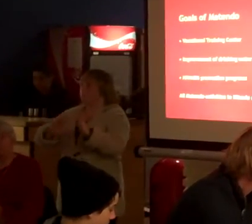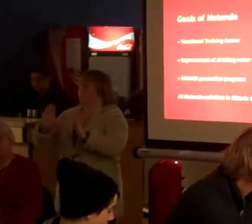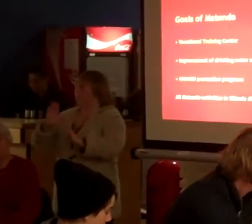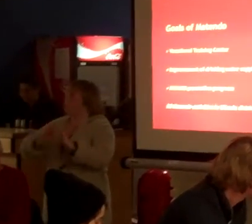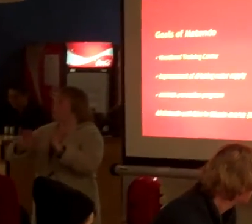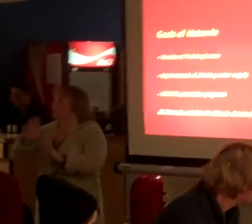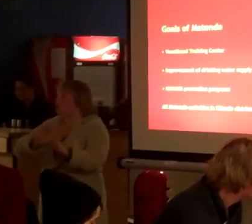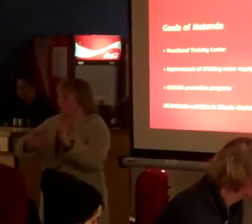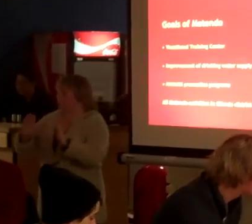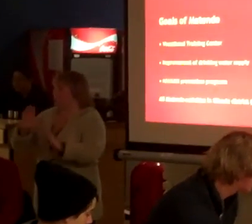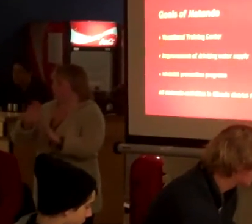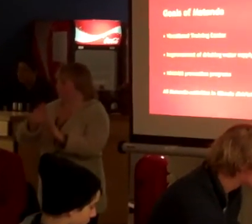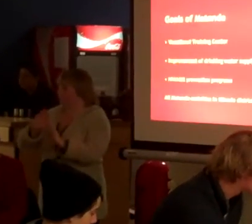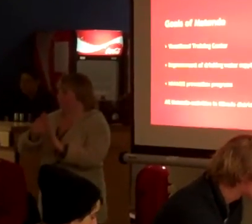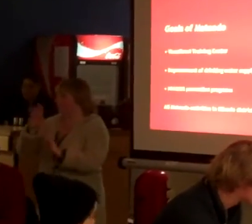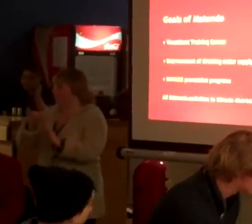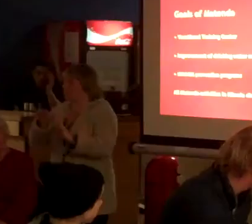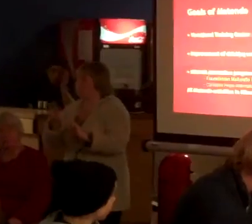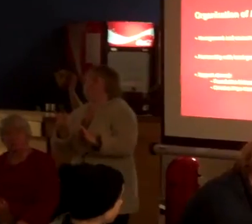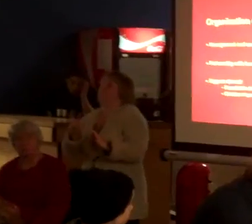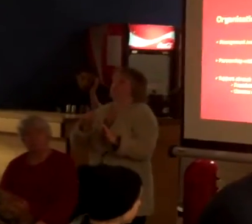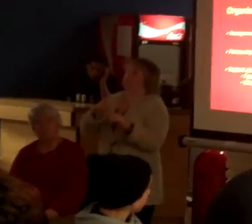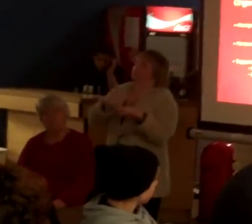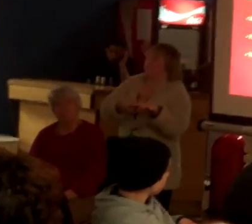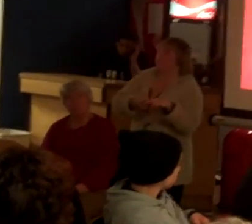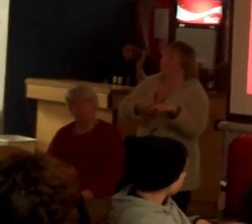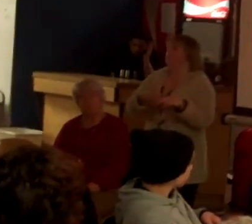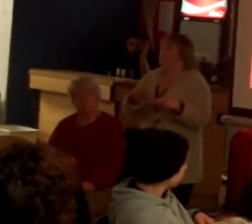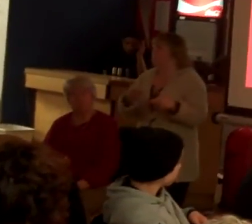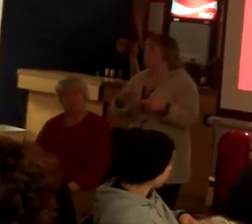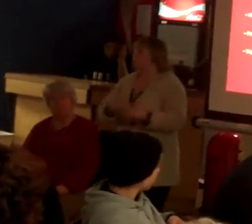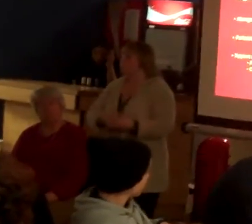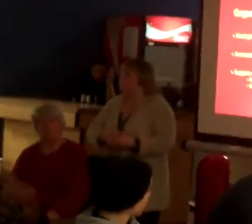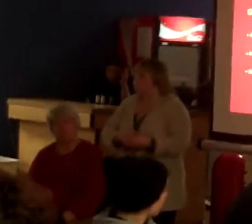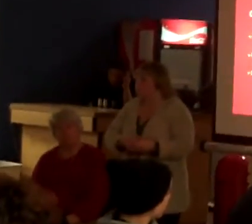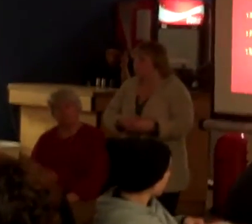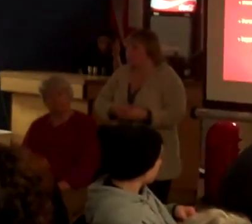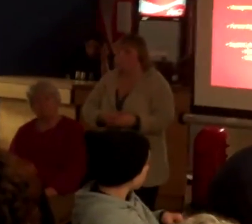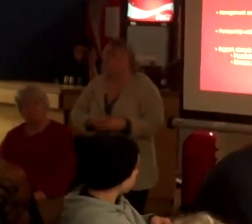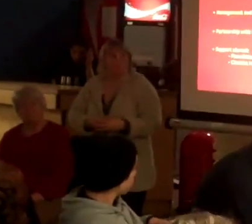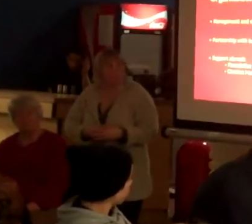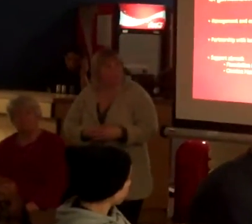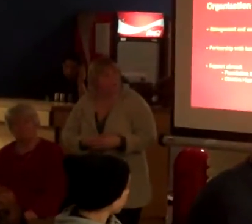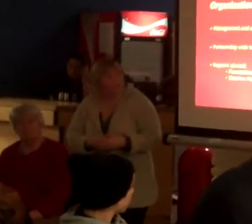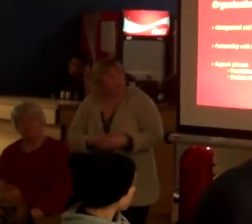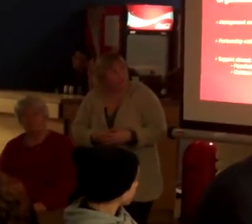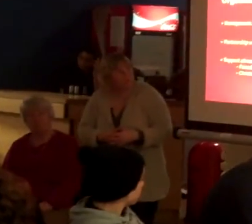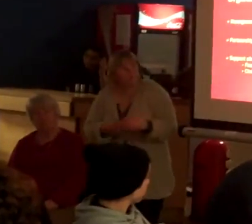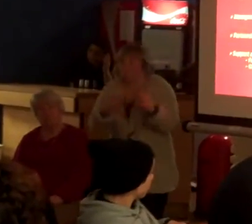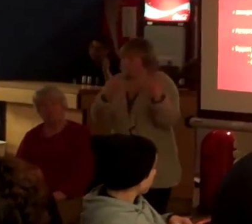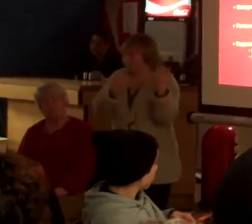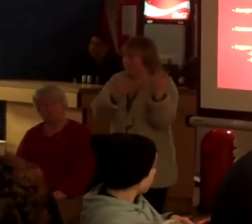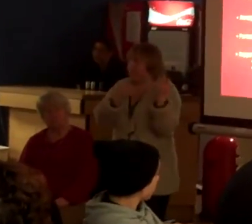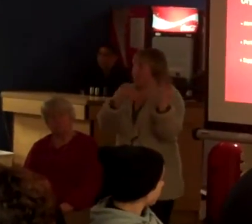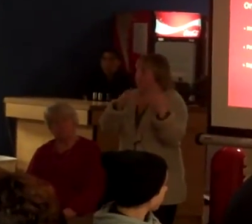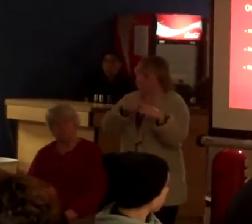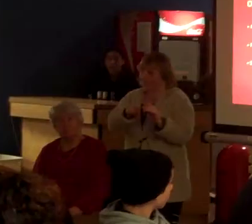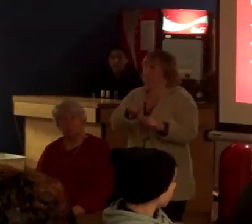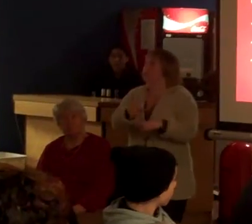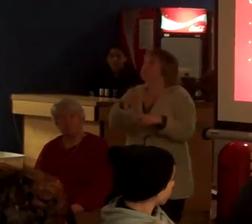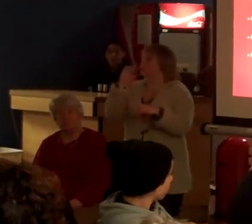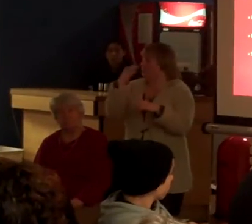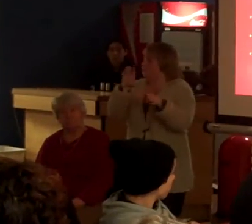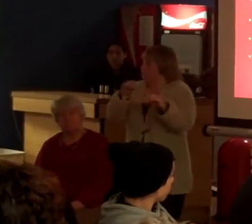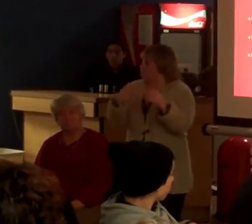contracting HIV/AIDS. So all that is what Matendo is trying to do at the moment. Matendo, as a